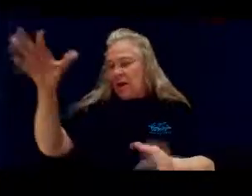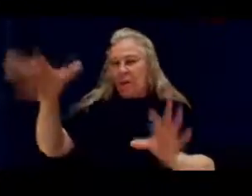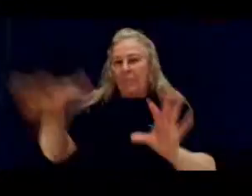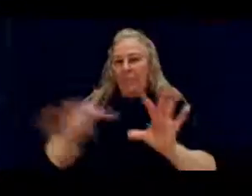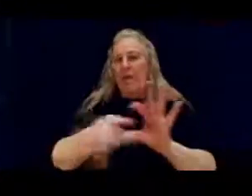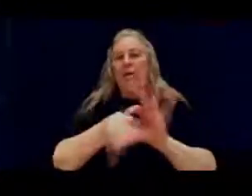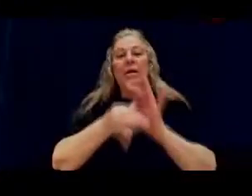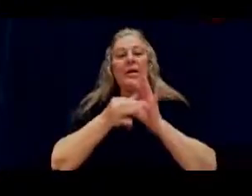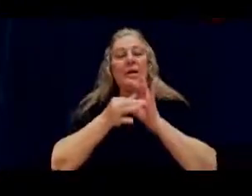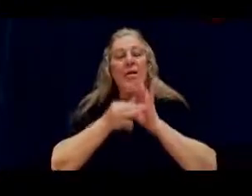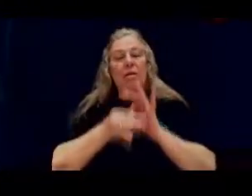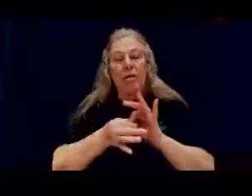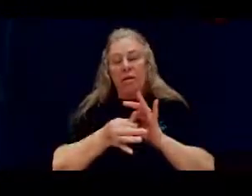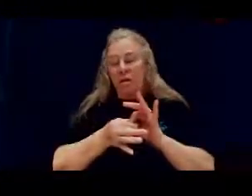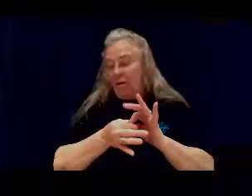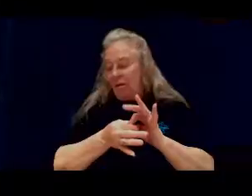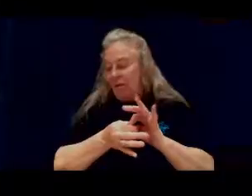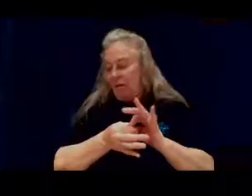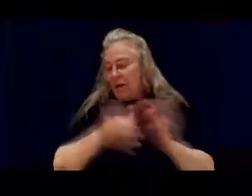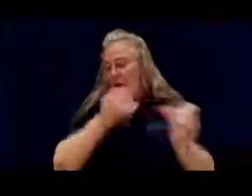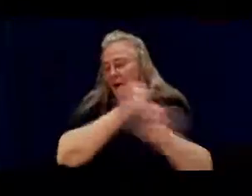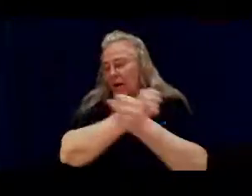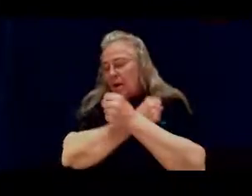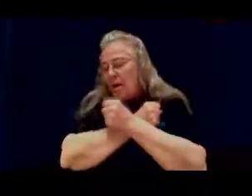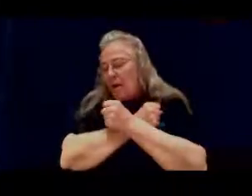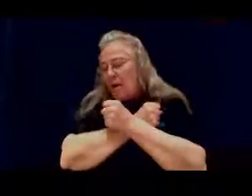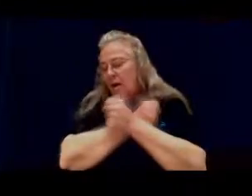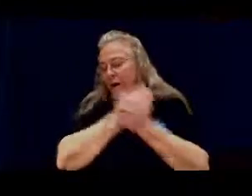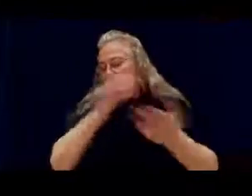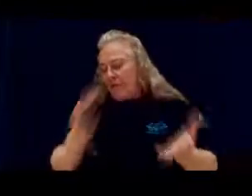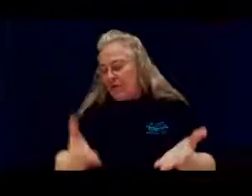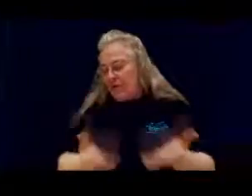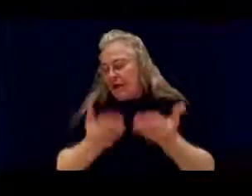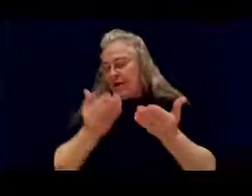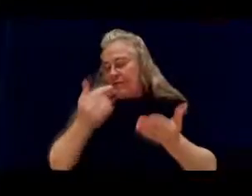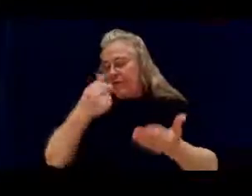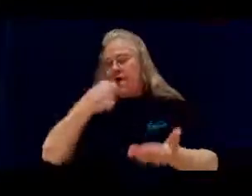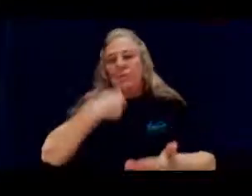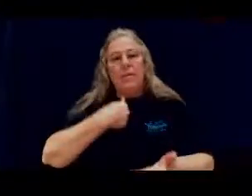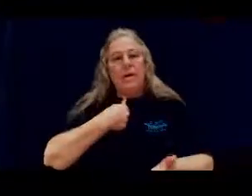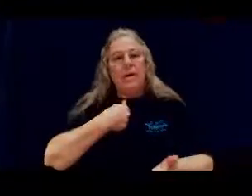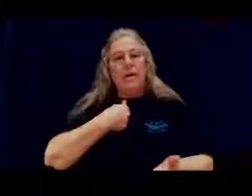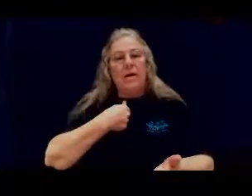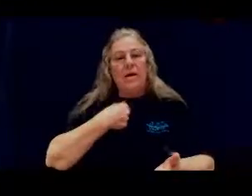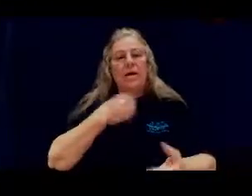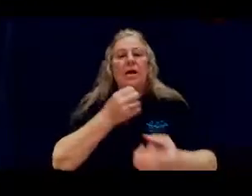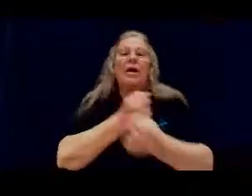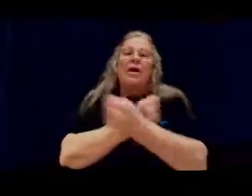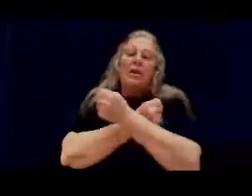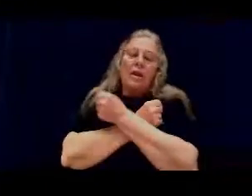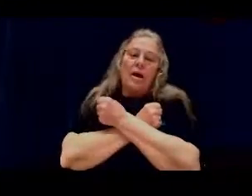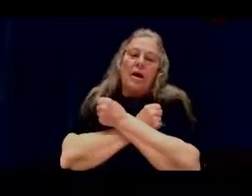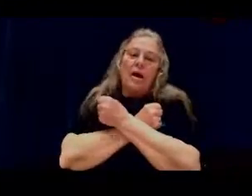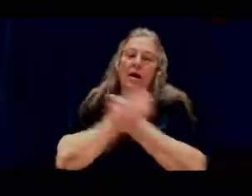him belong. Love lifted me,